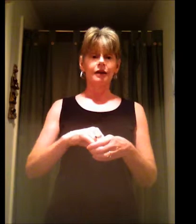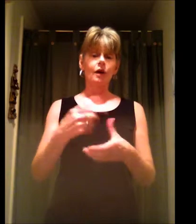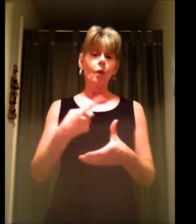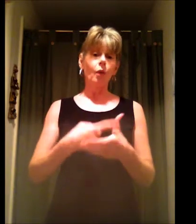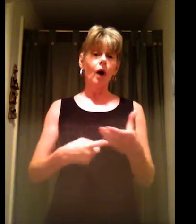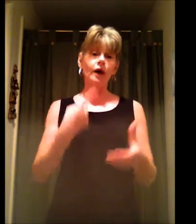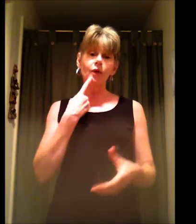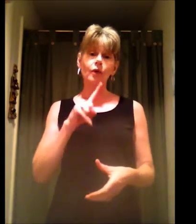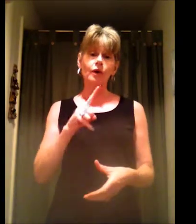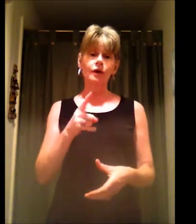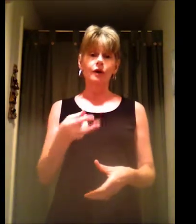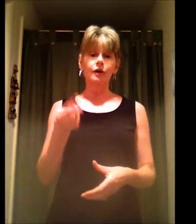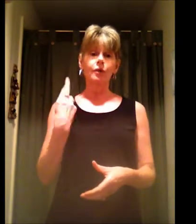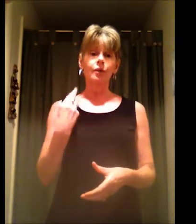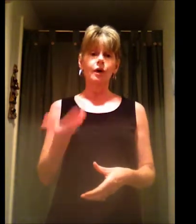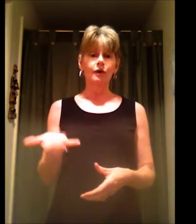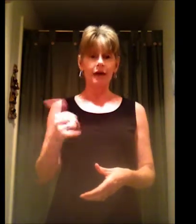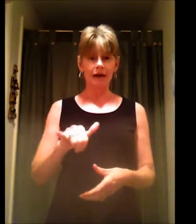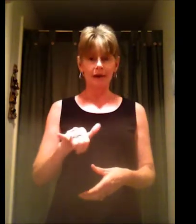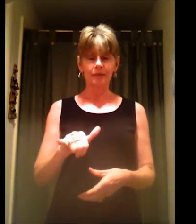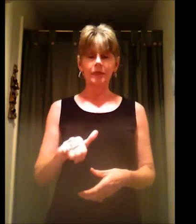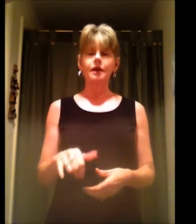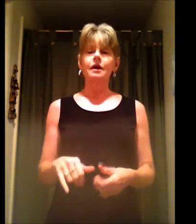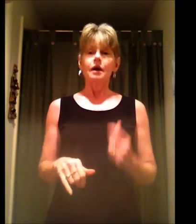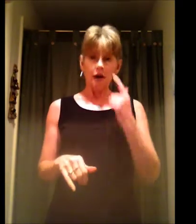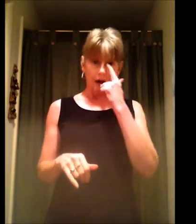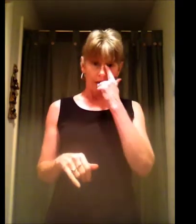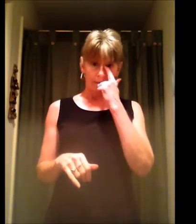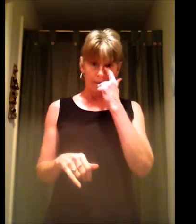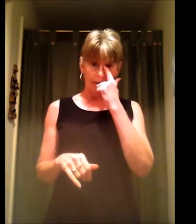in what order were they?